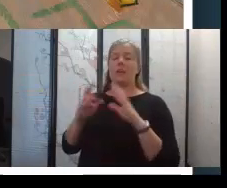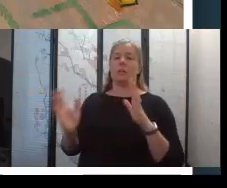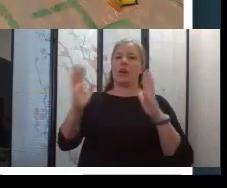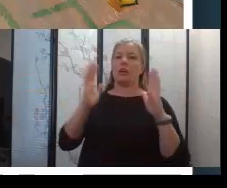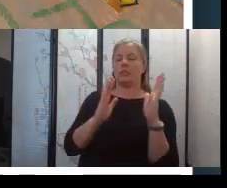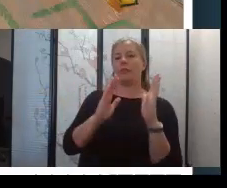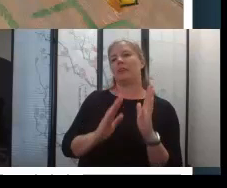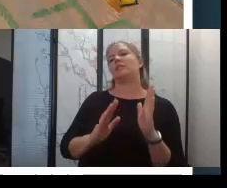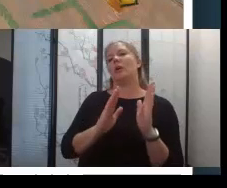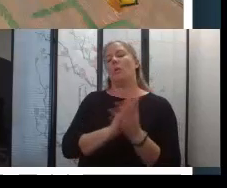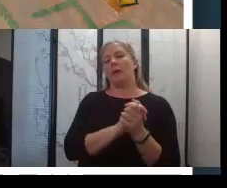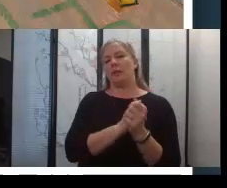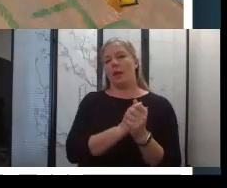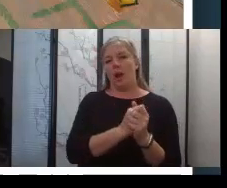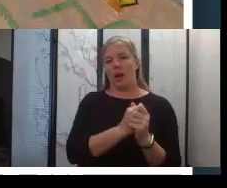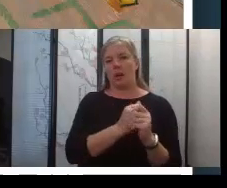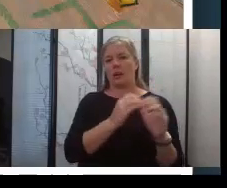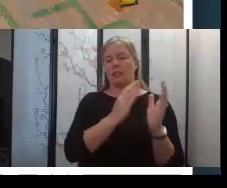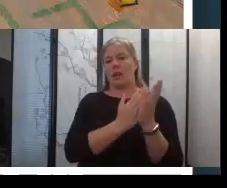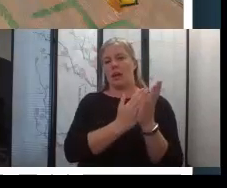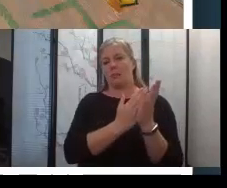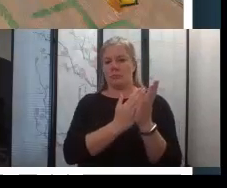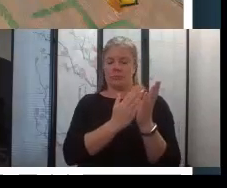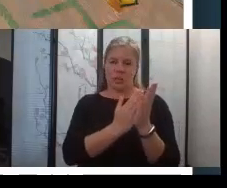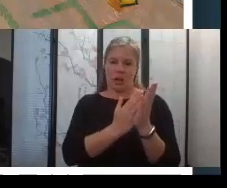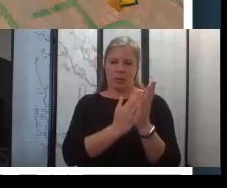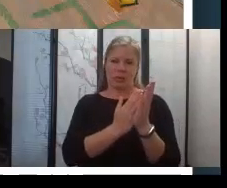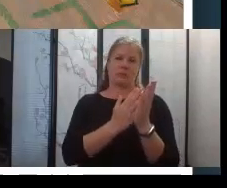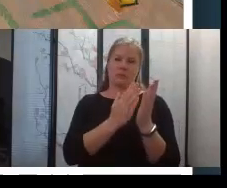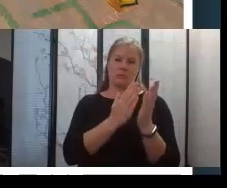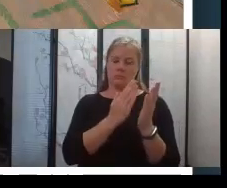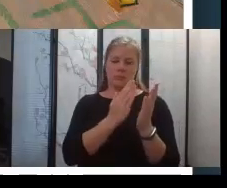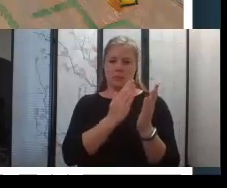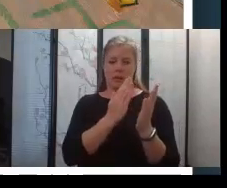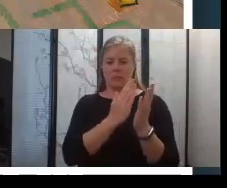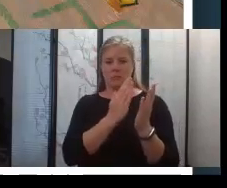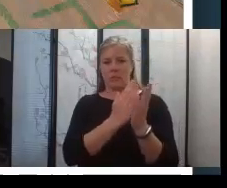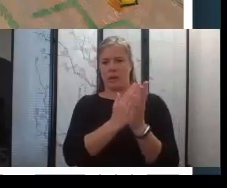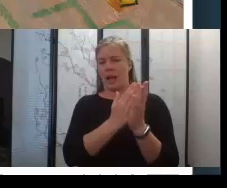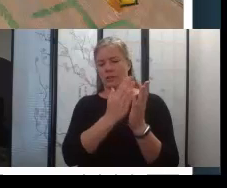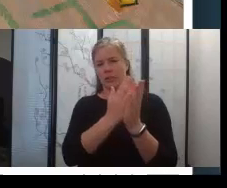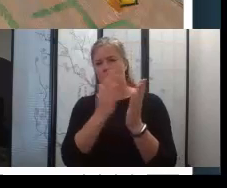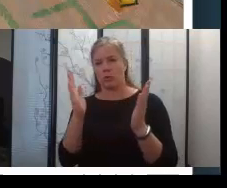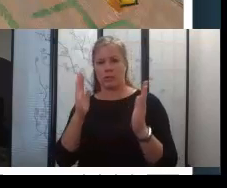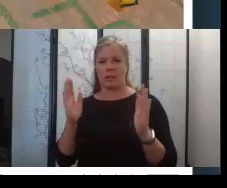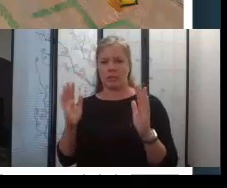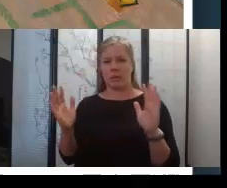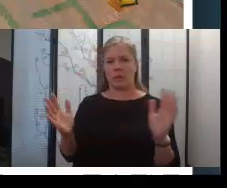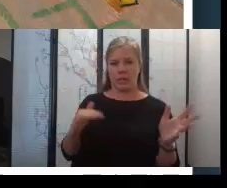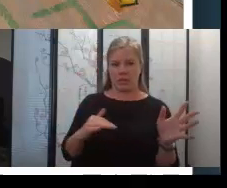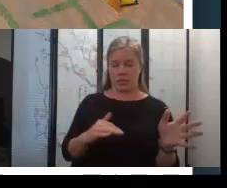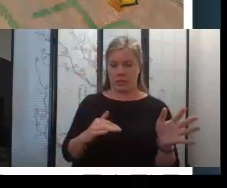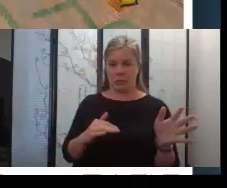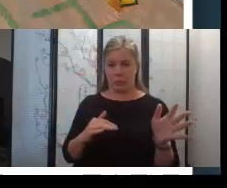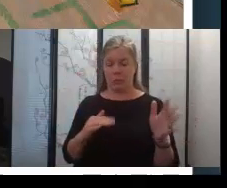okay, which also fits with our time, topic, the action modal sequence that